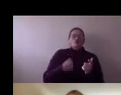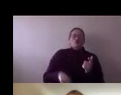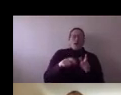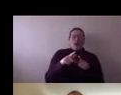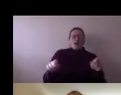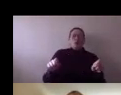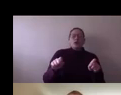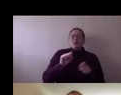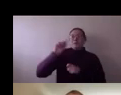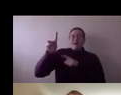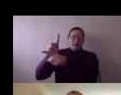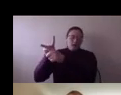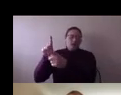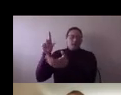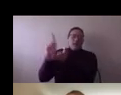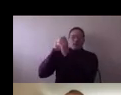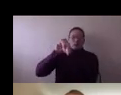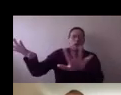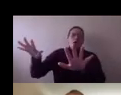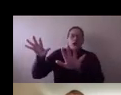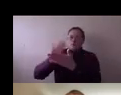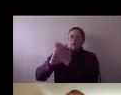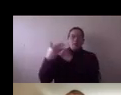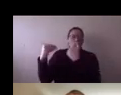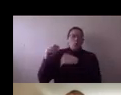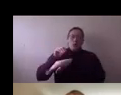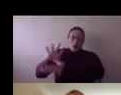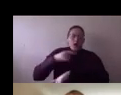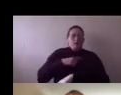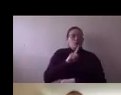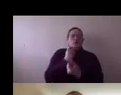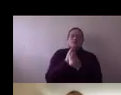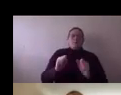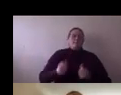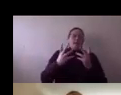China that became very influential. I'm sure it saved many people's lives